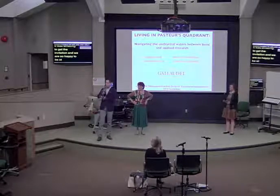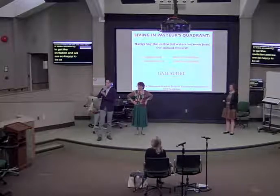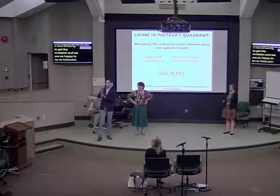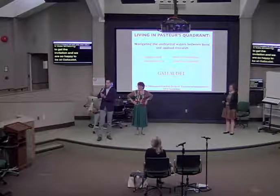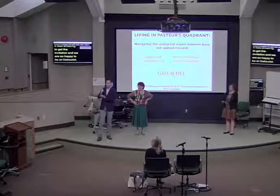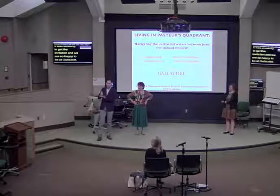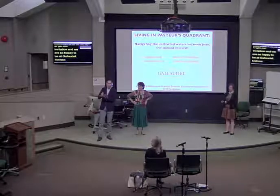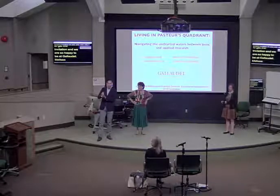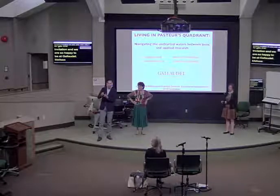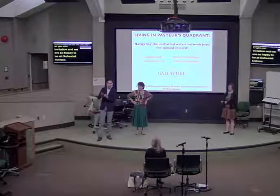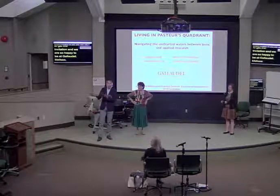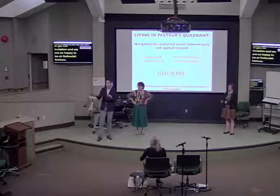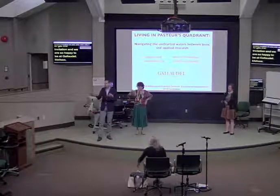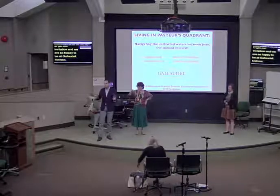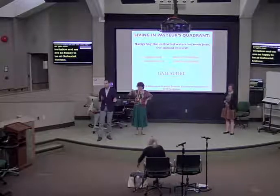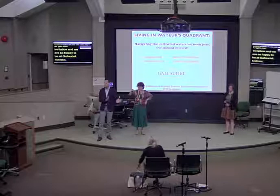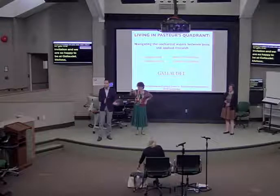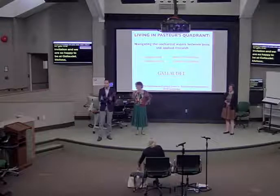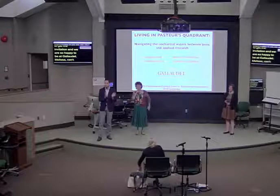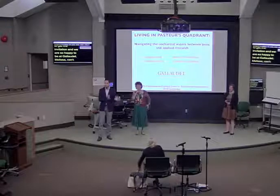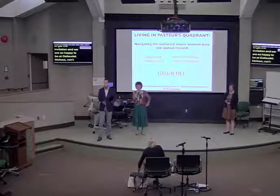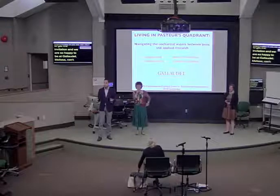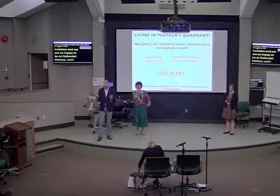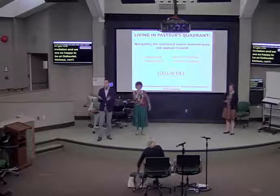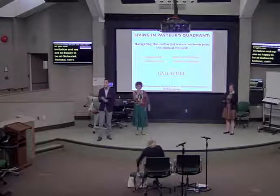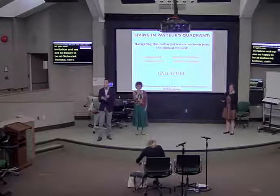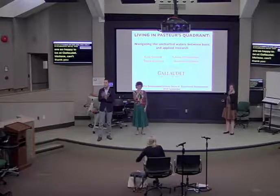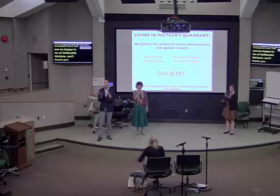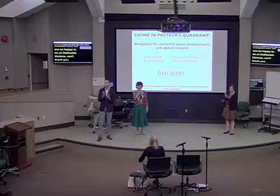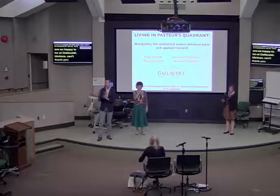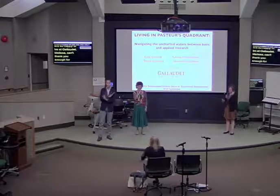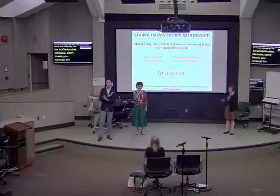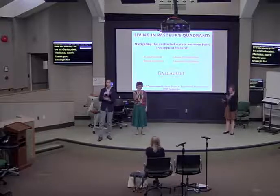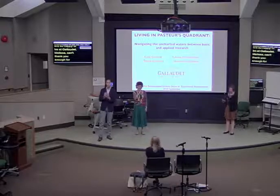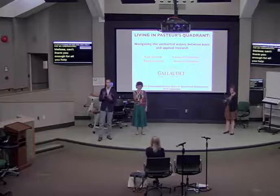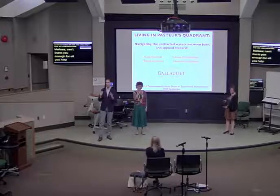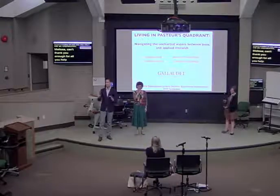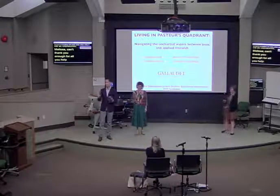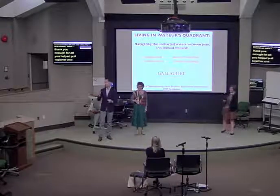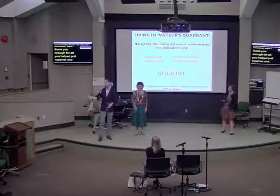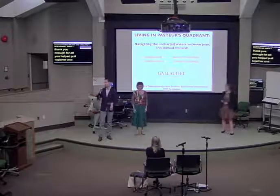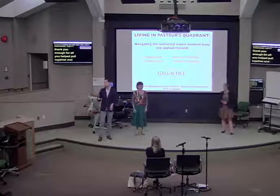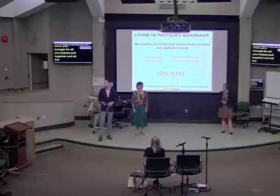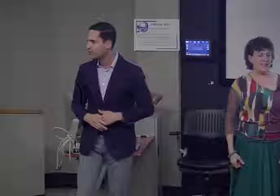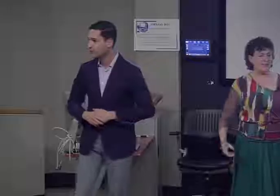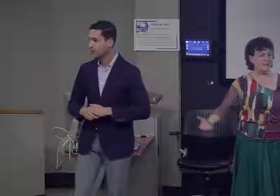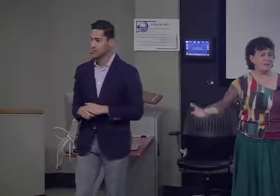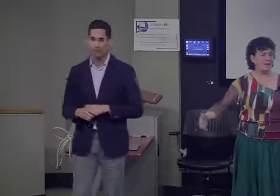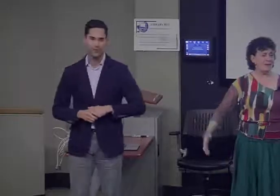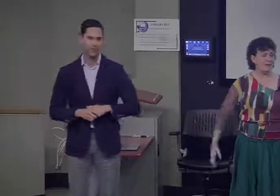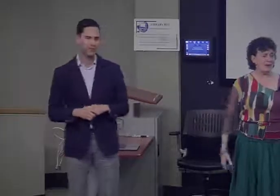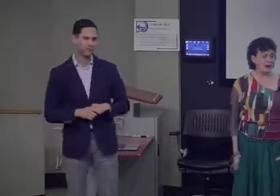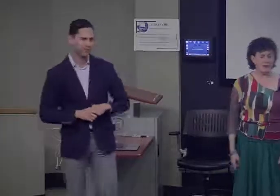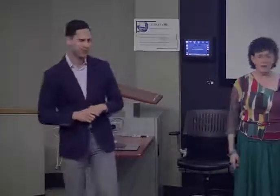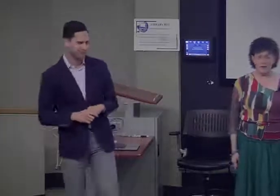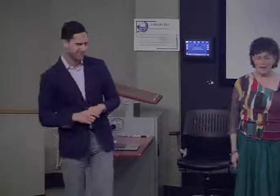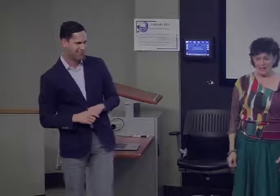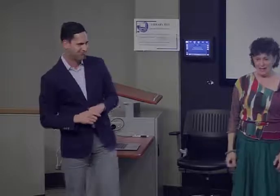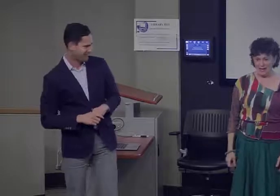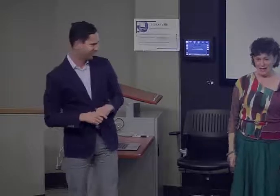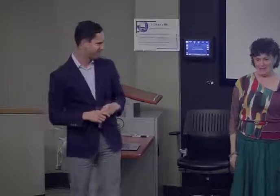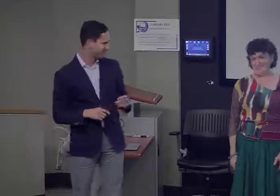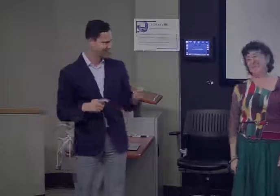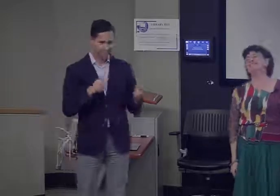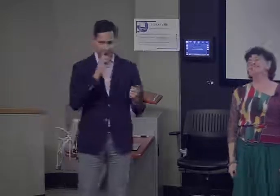together in all the many arrangements before we got here. Thank you, thank you, thank you. I spent a lot of time here. I